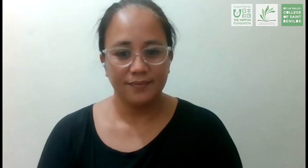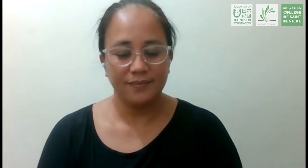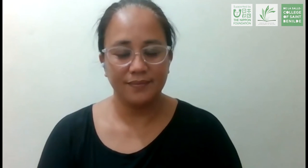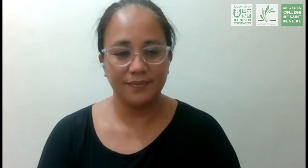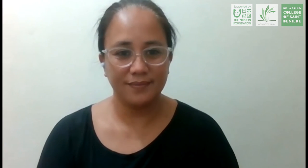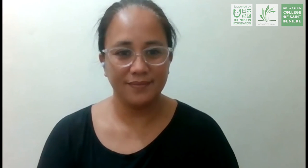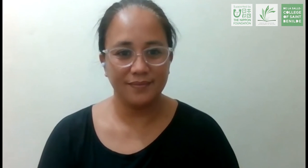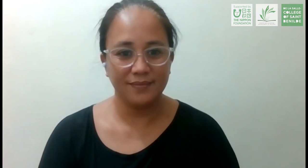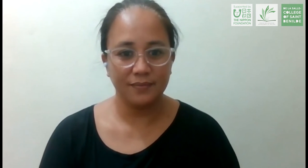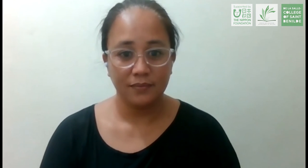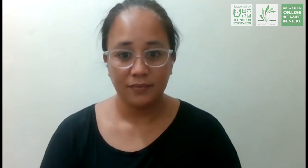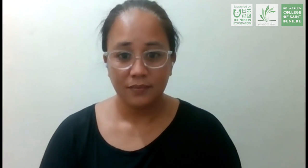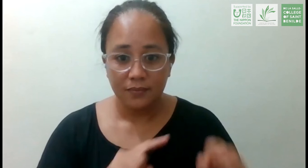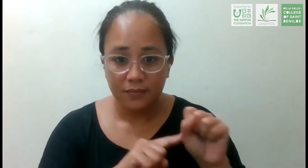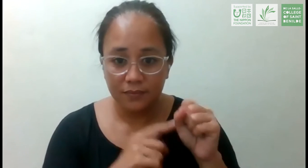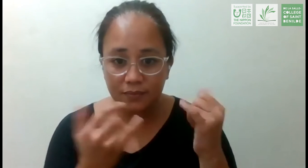You want to start or